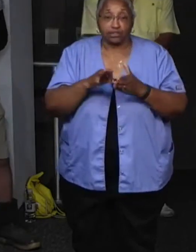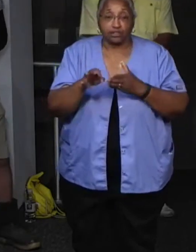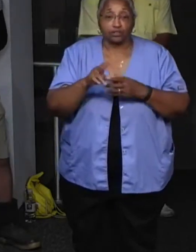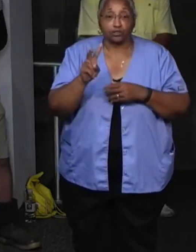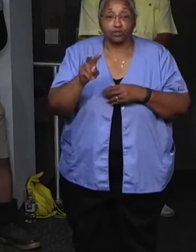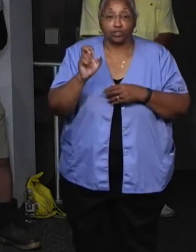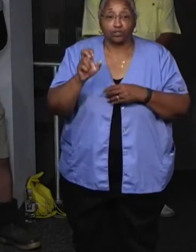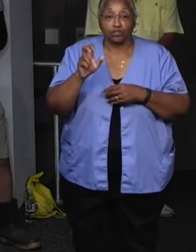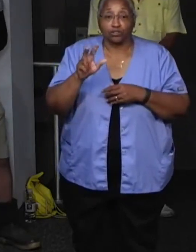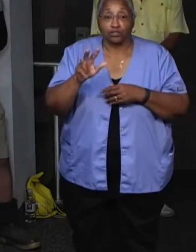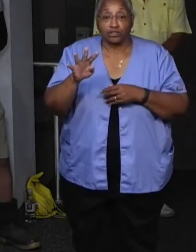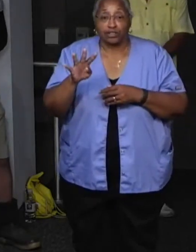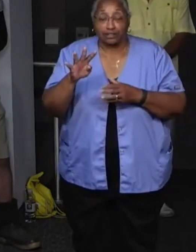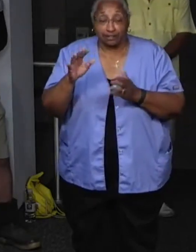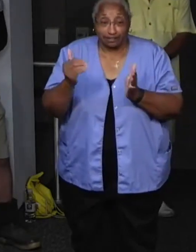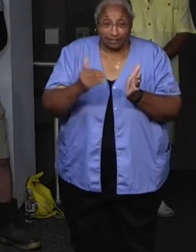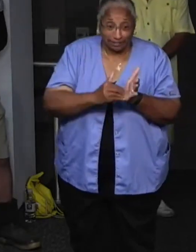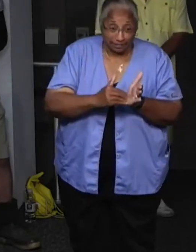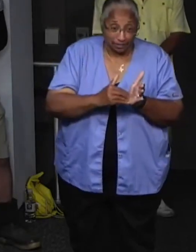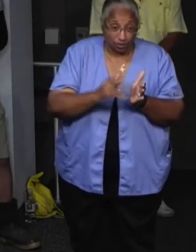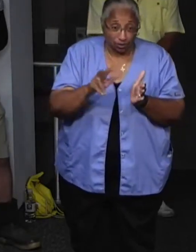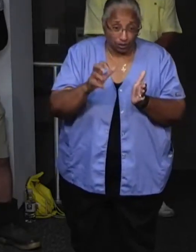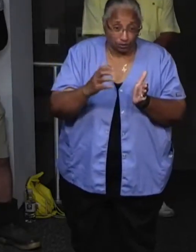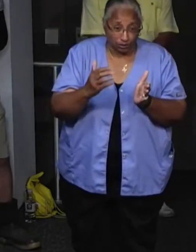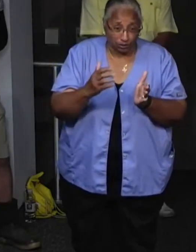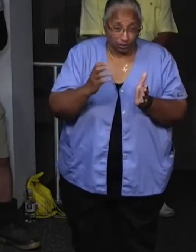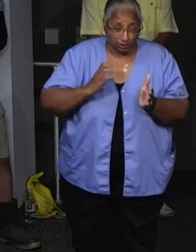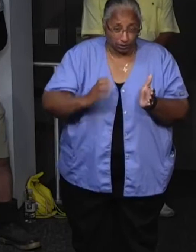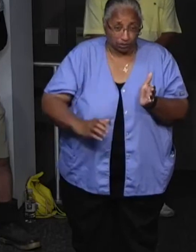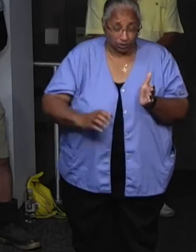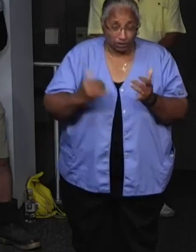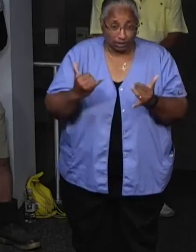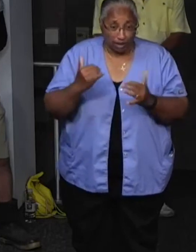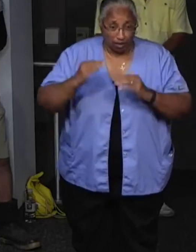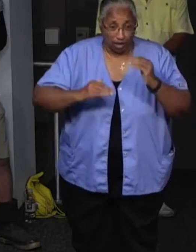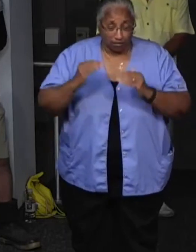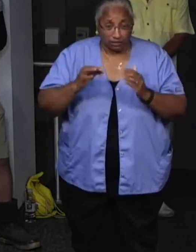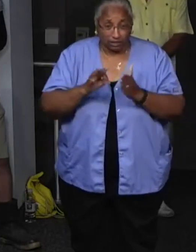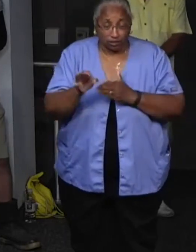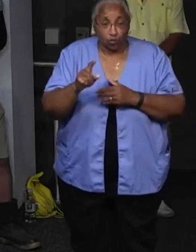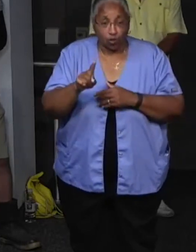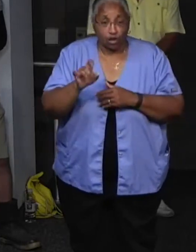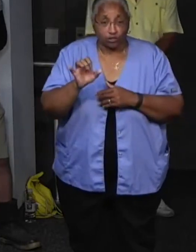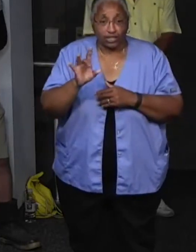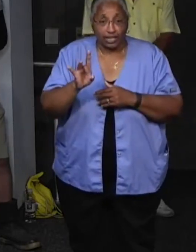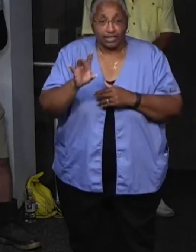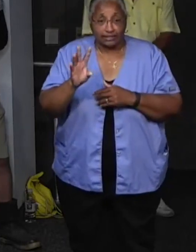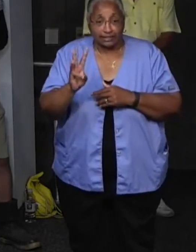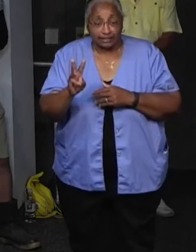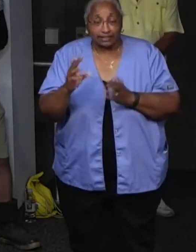204,370 customers. That's all of Jefferson Parish. The current outage count now is